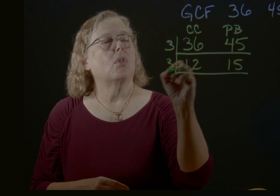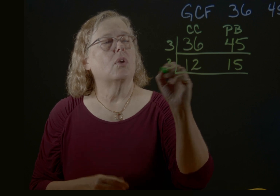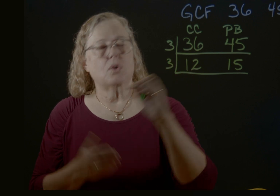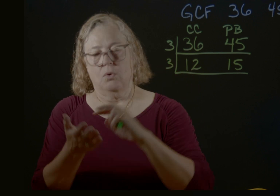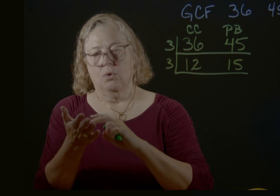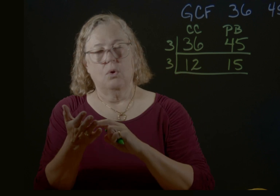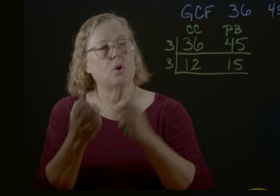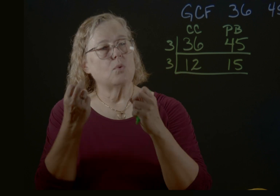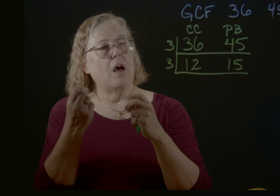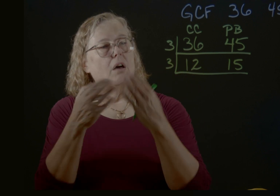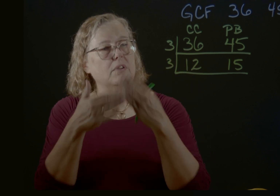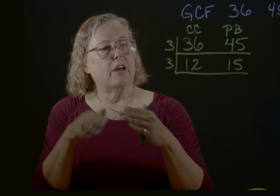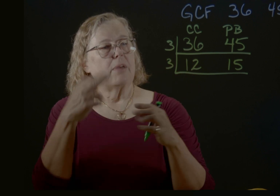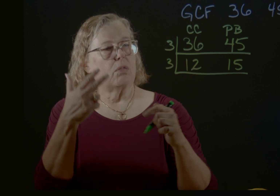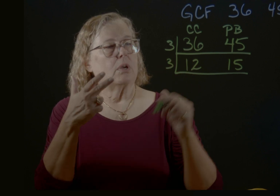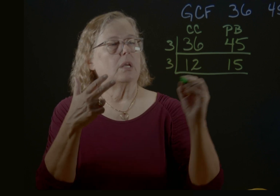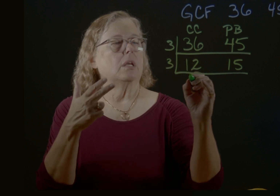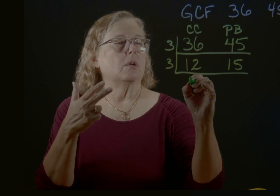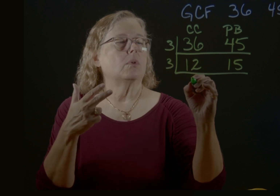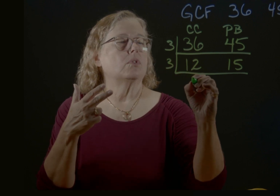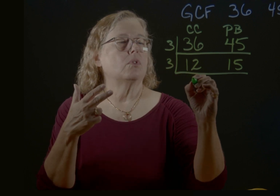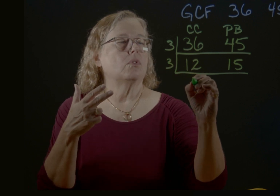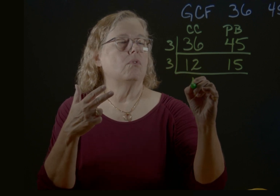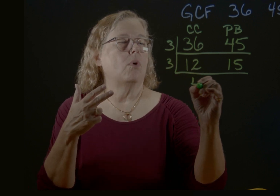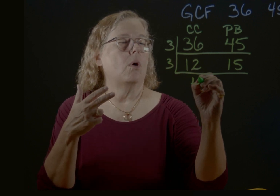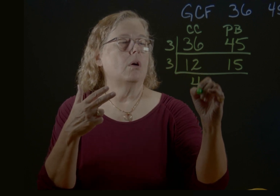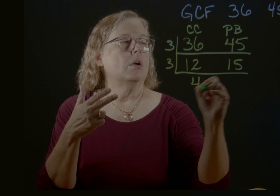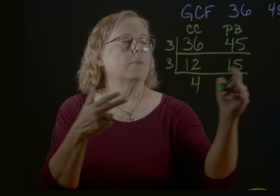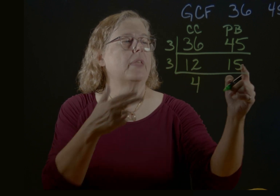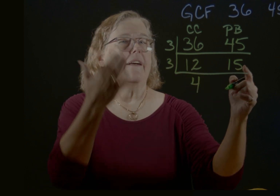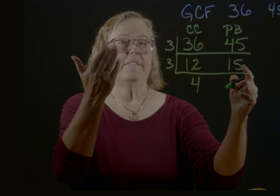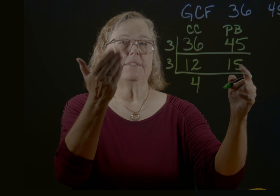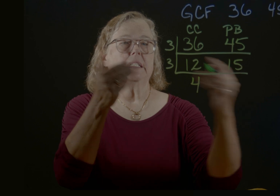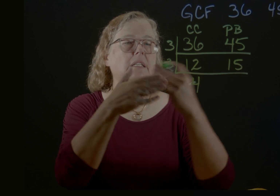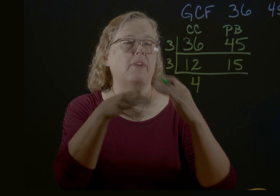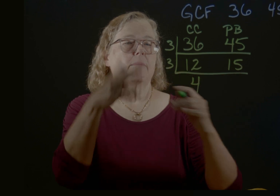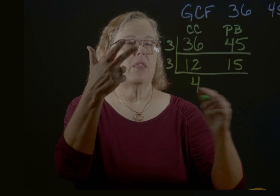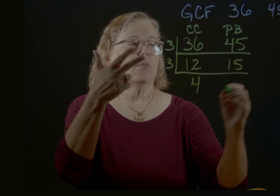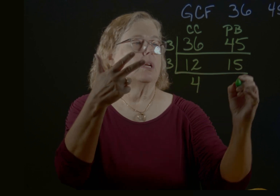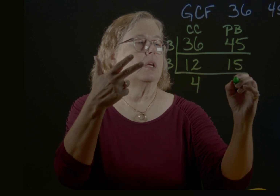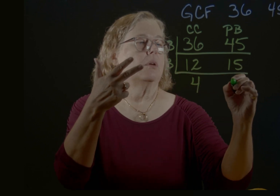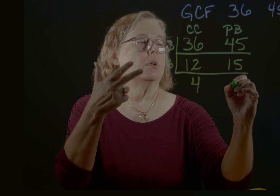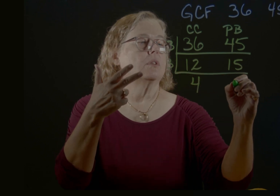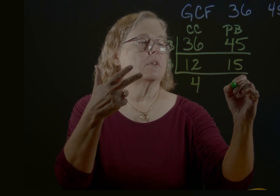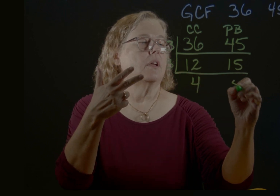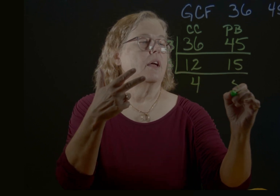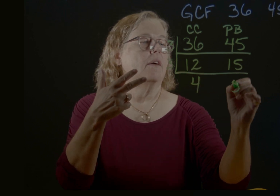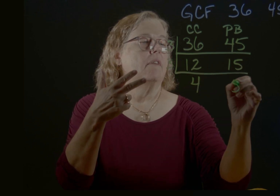that it's a factor. So 12 divided by 3 is 4. 15 divided by 3 is 5.